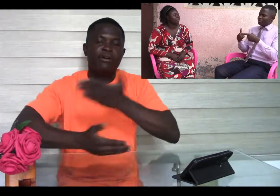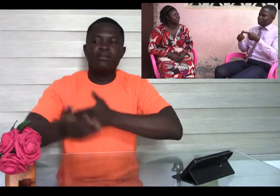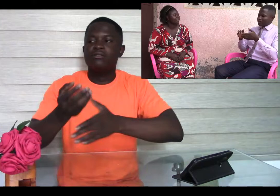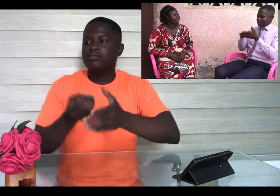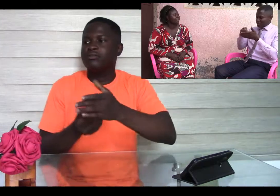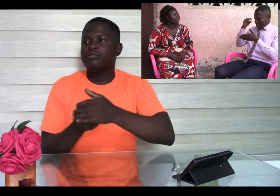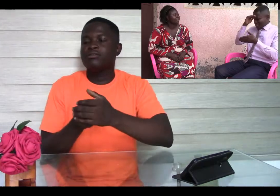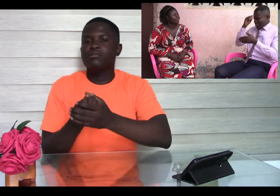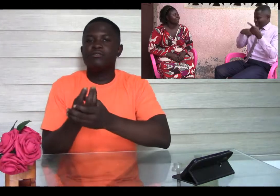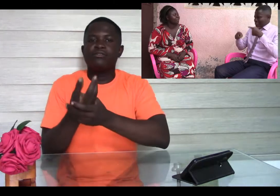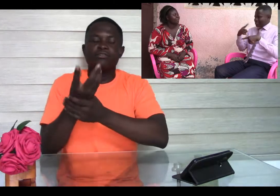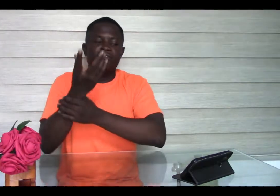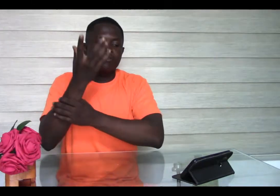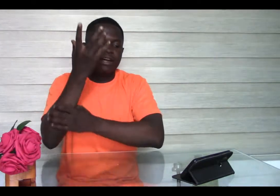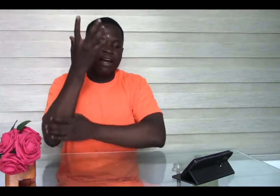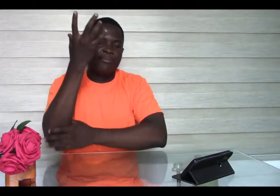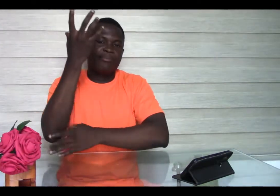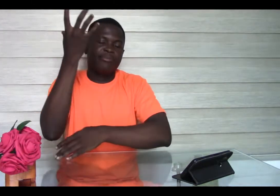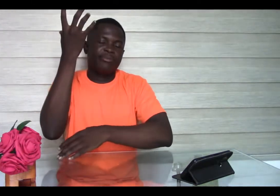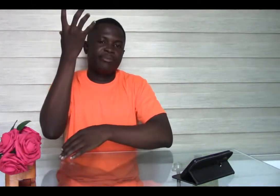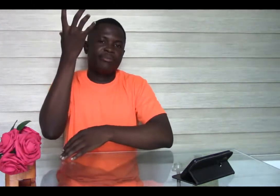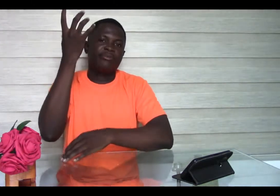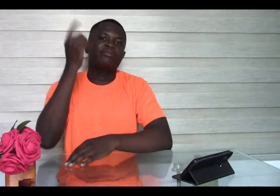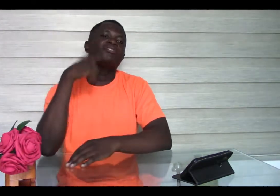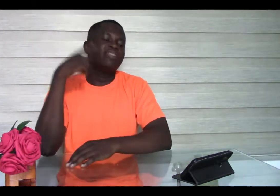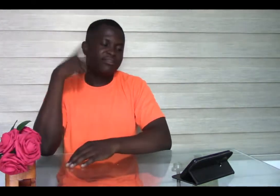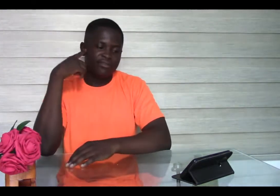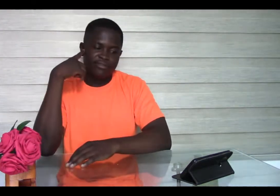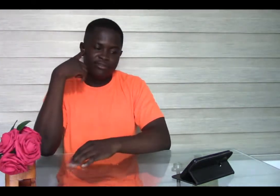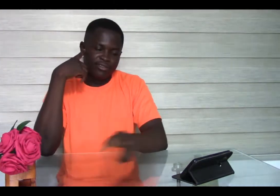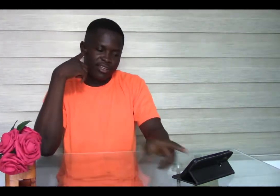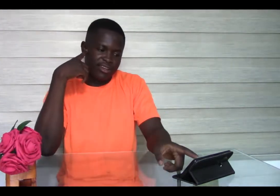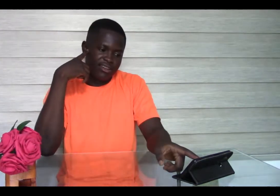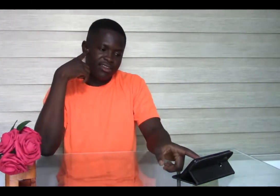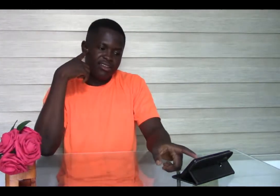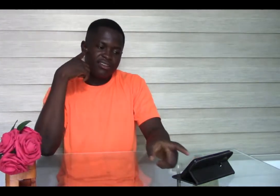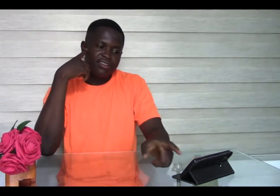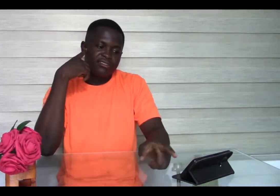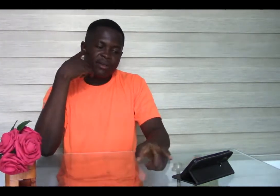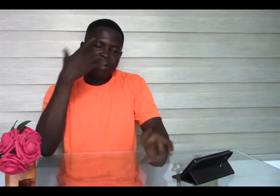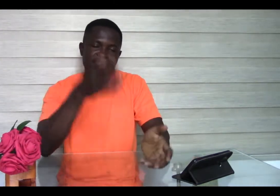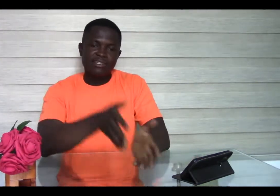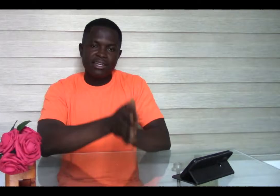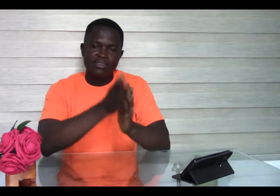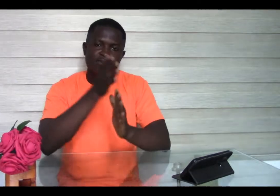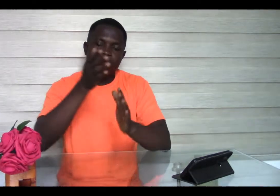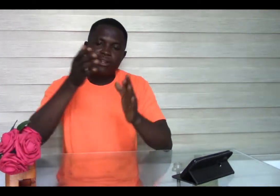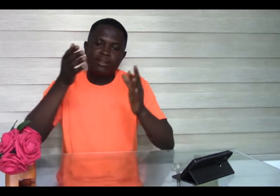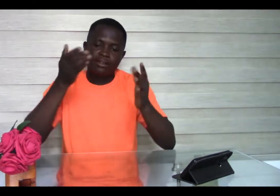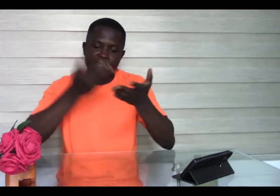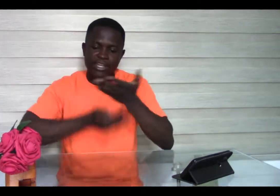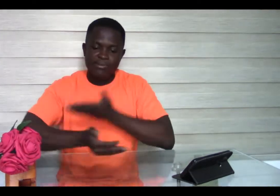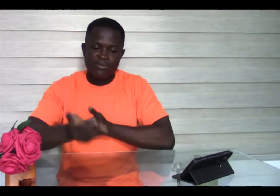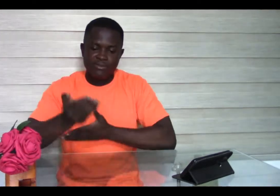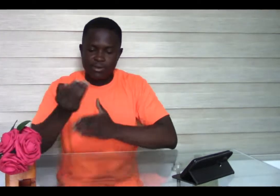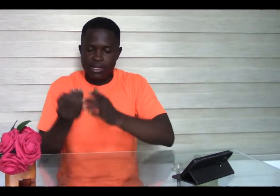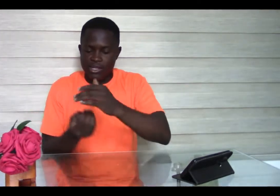Born, grown up deaf. Okay. So I'm asking her, so when they gave birth to her and she